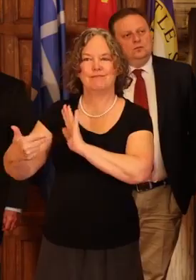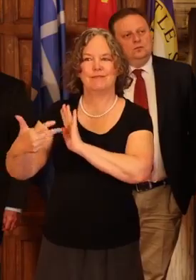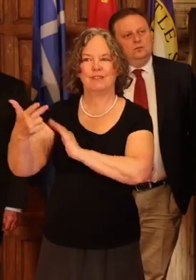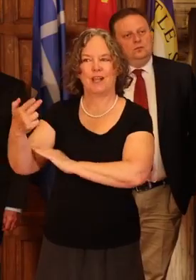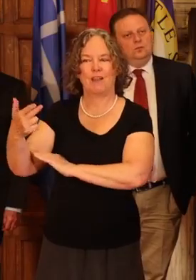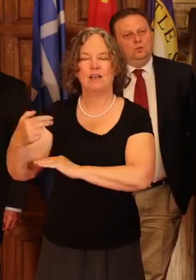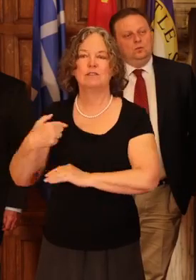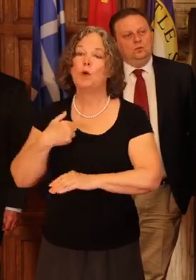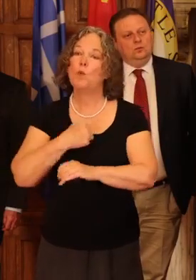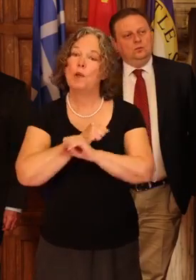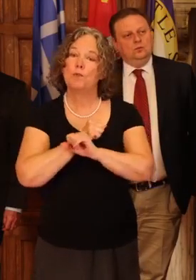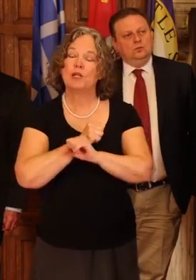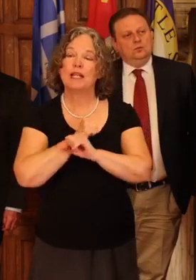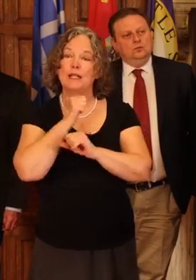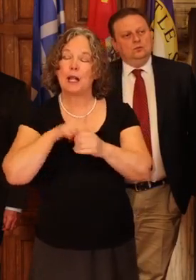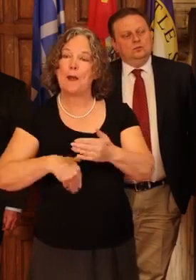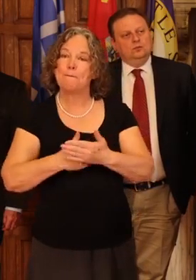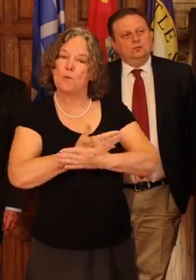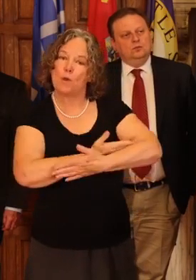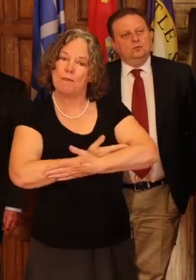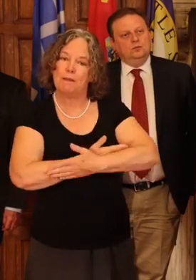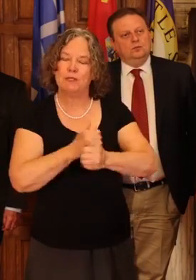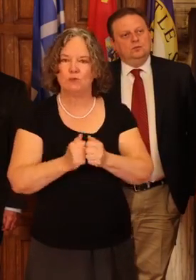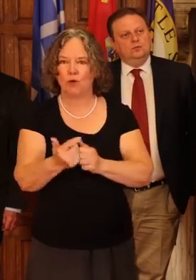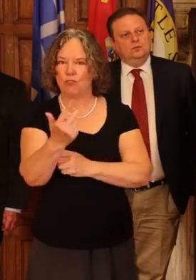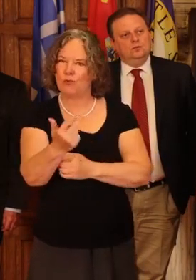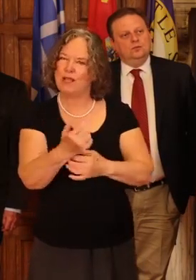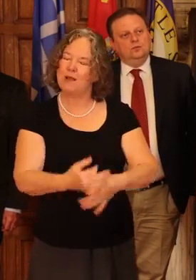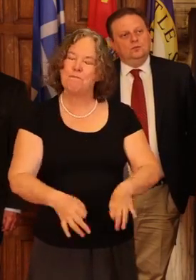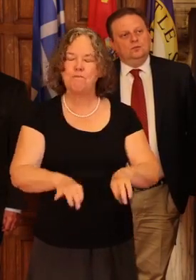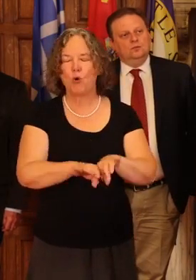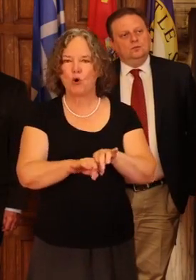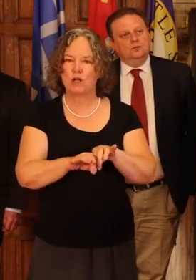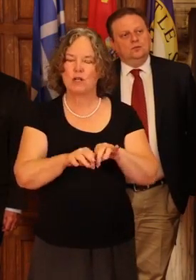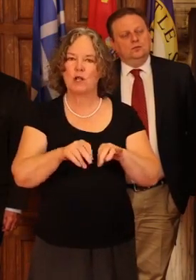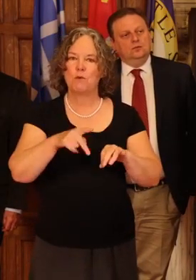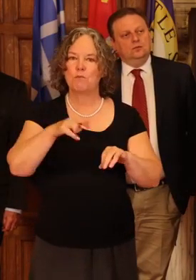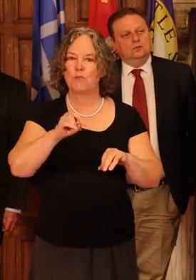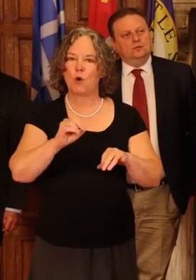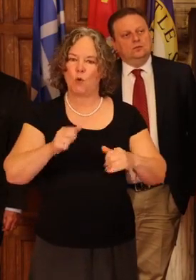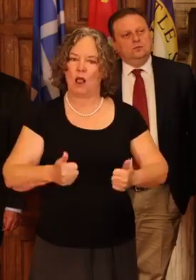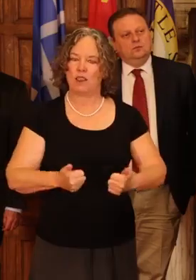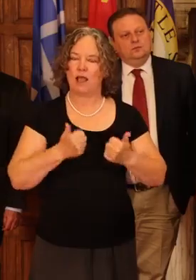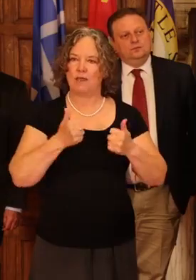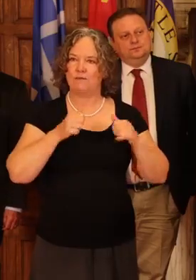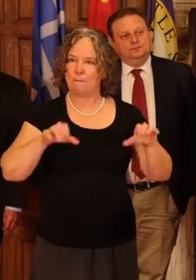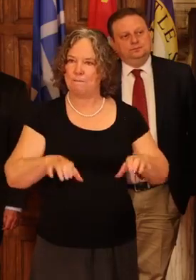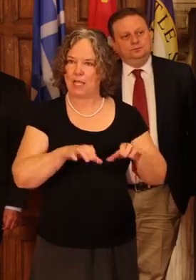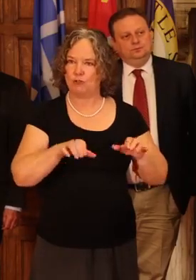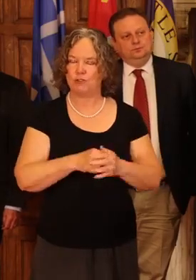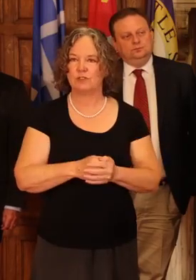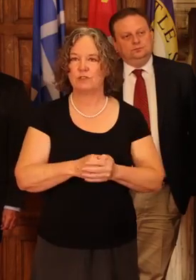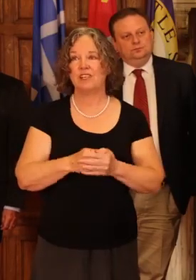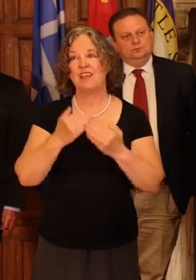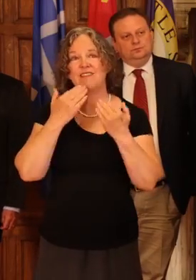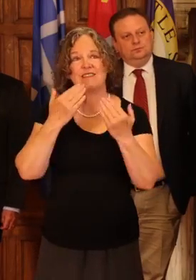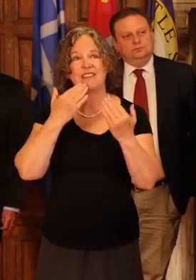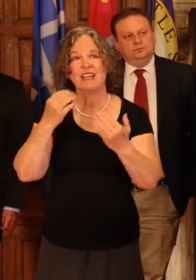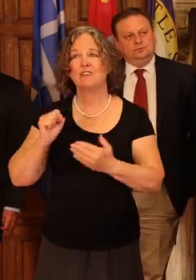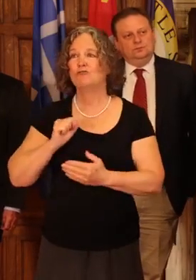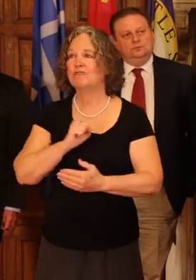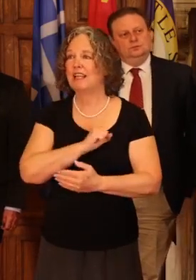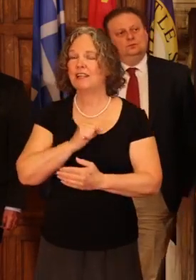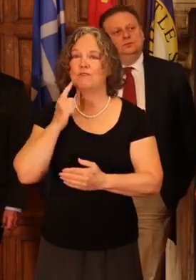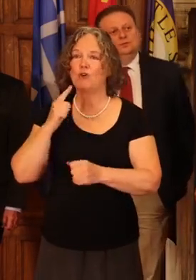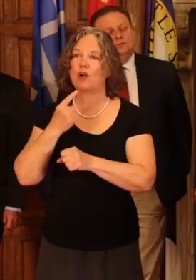unborn babies with 3 critical pro-life measures. I also want to thank the Senate for